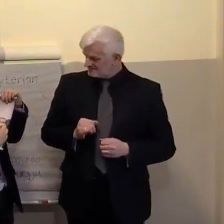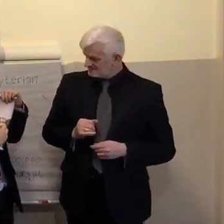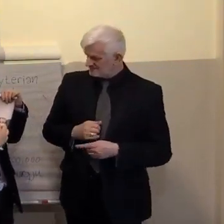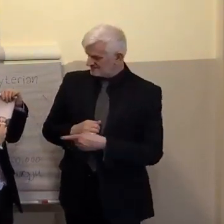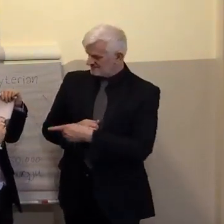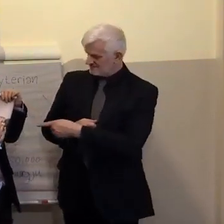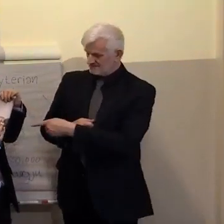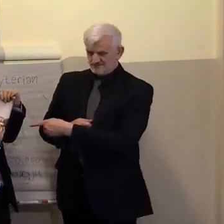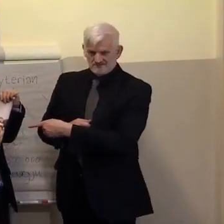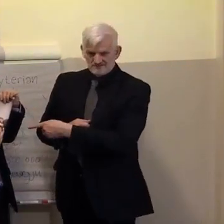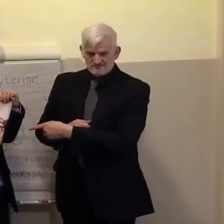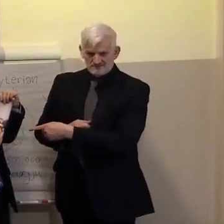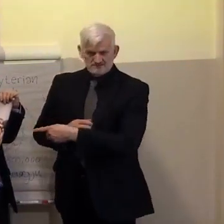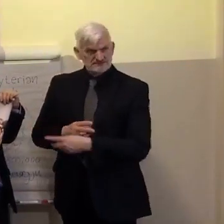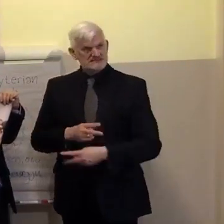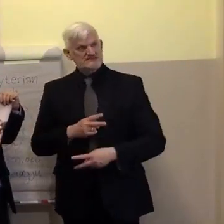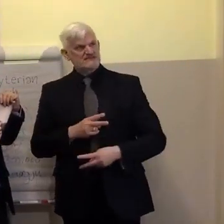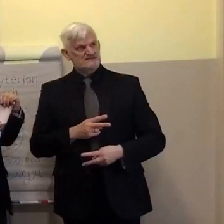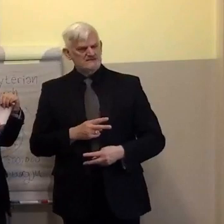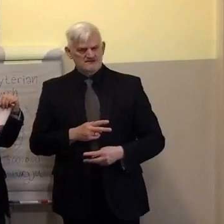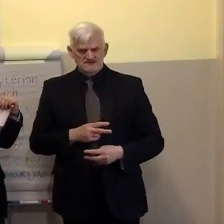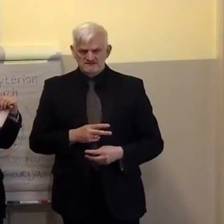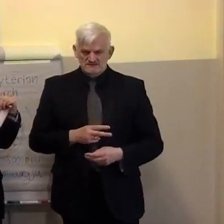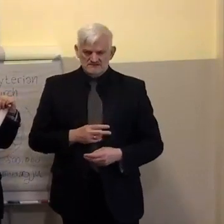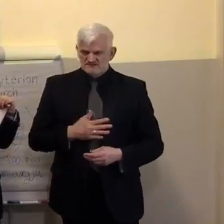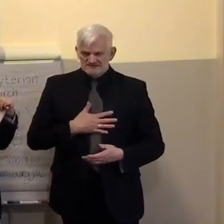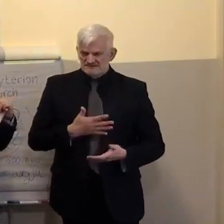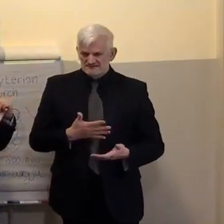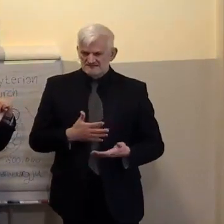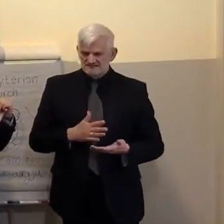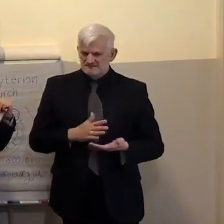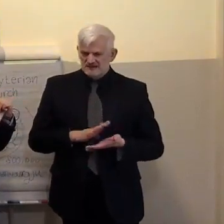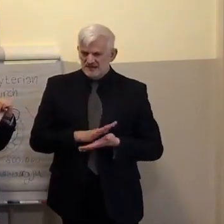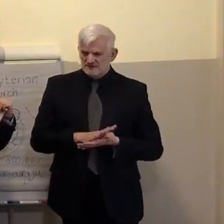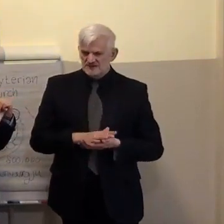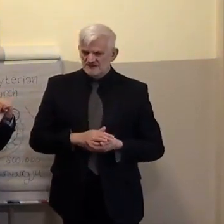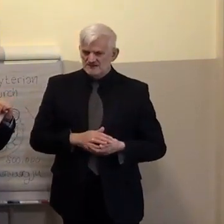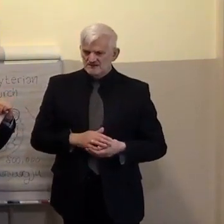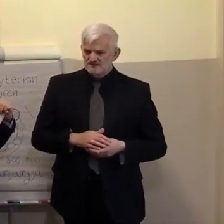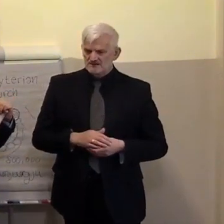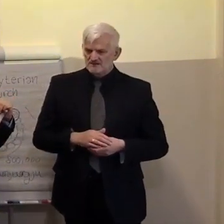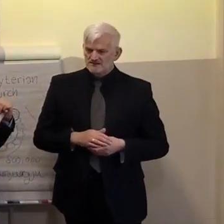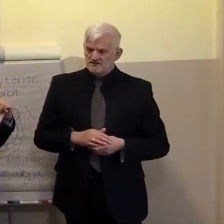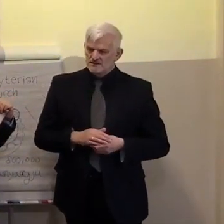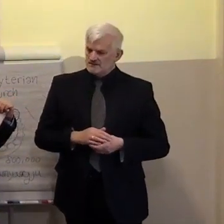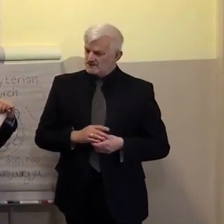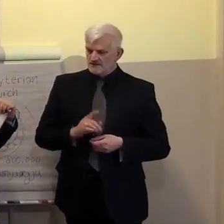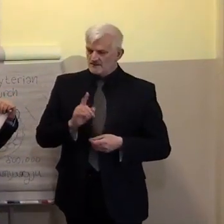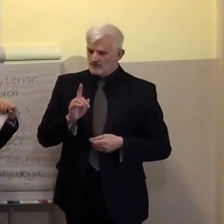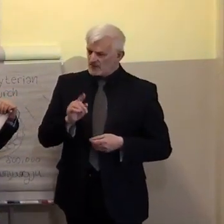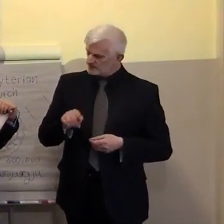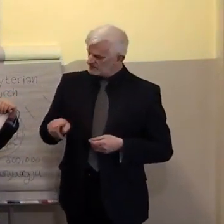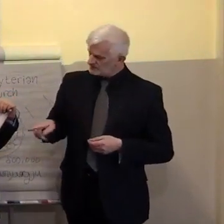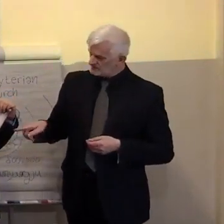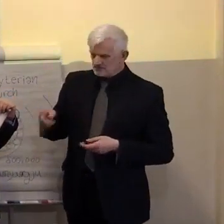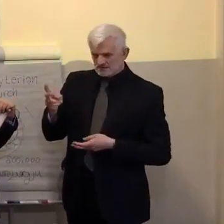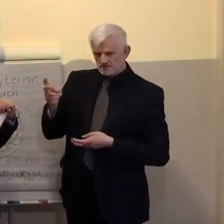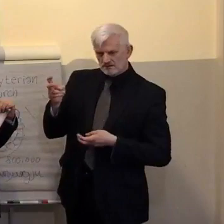parents, angry all the time. But when she had spiritual thing in her heart, she began to